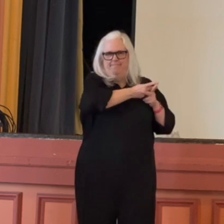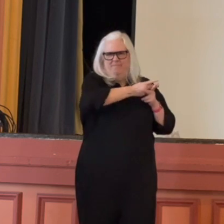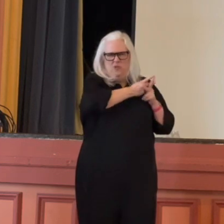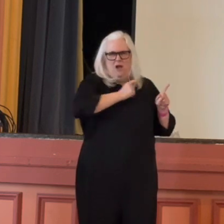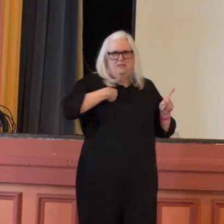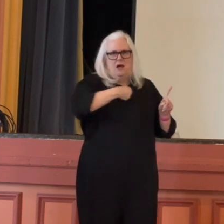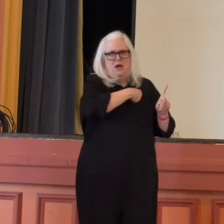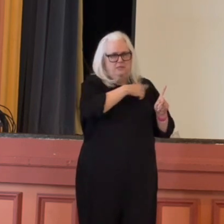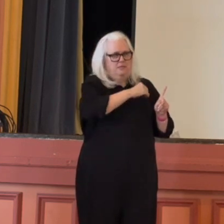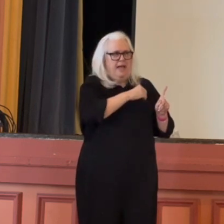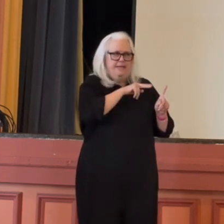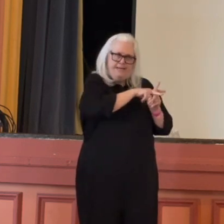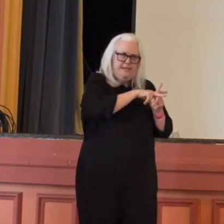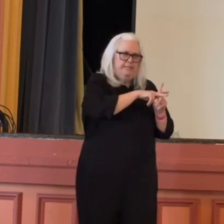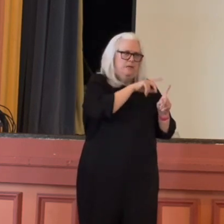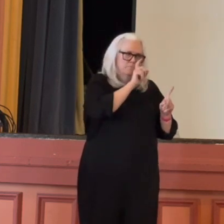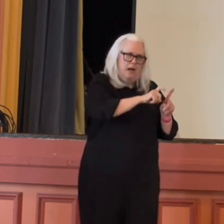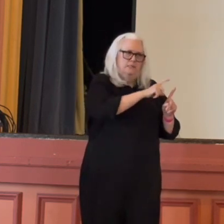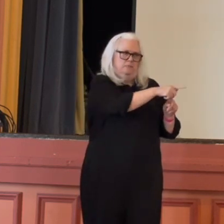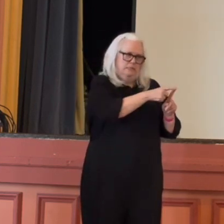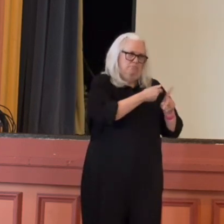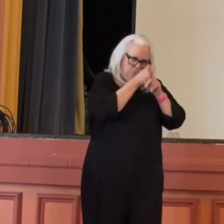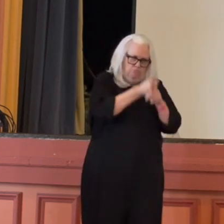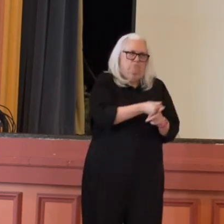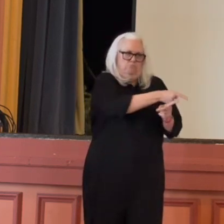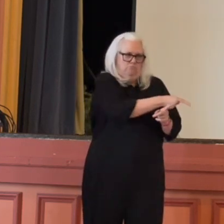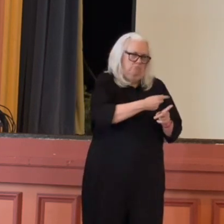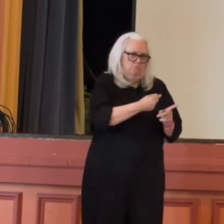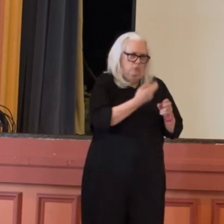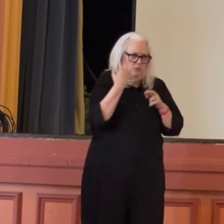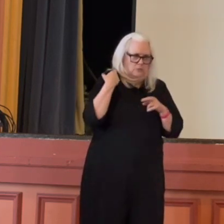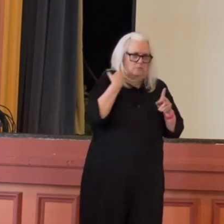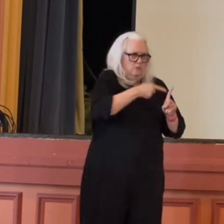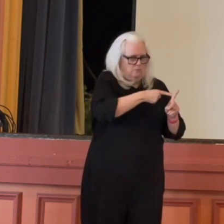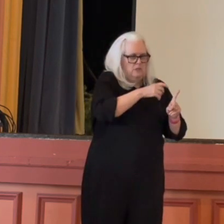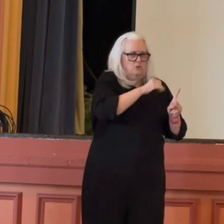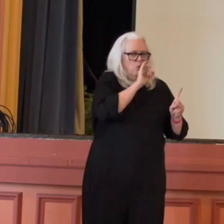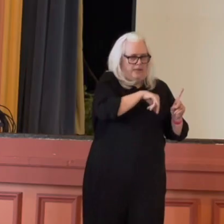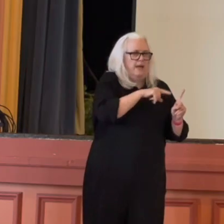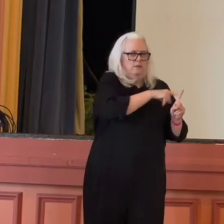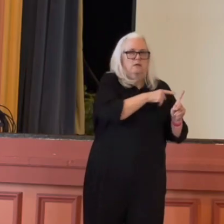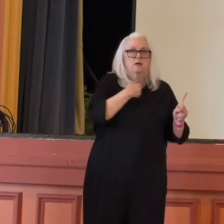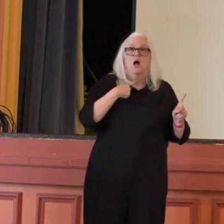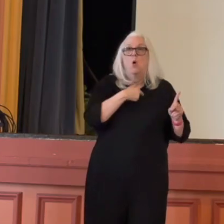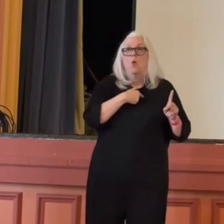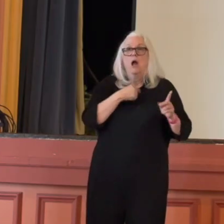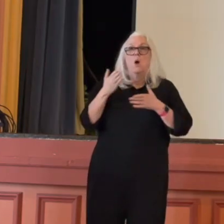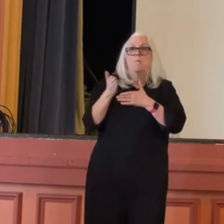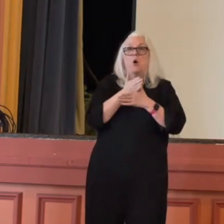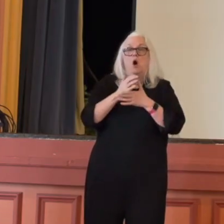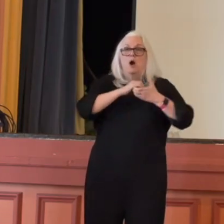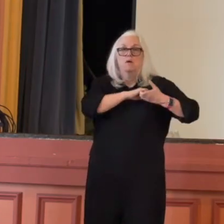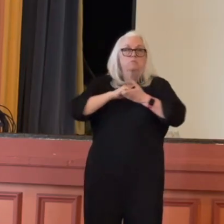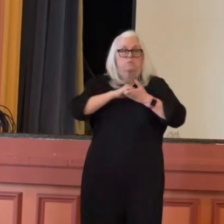with DEC spills and DEC hazardous materials management. We're partners. We're working